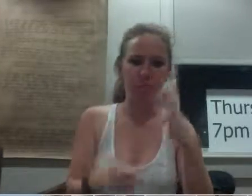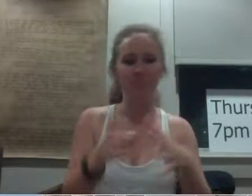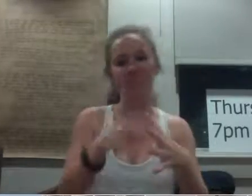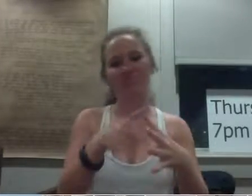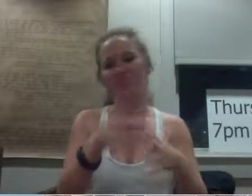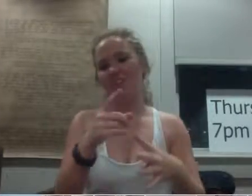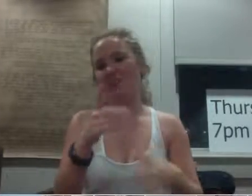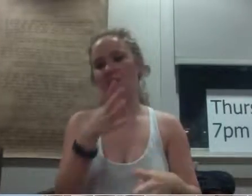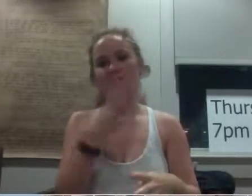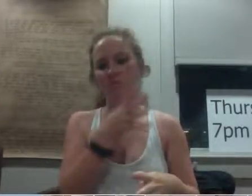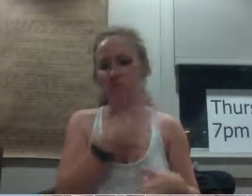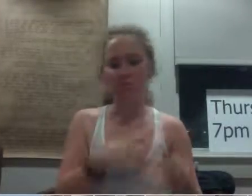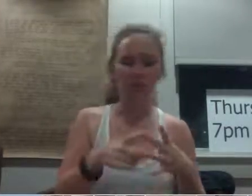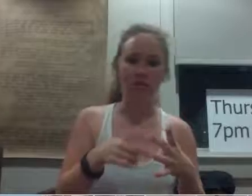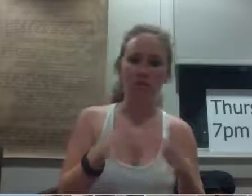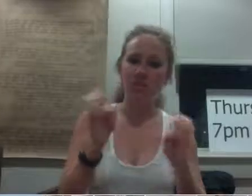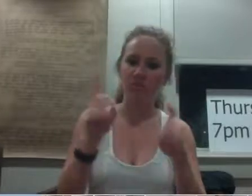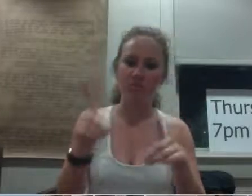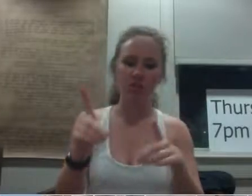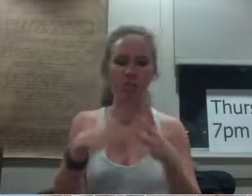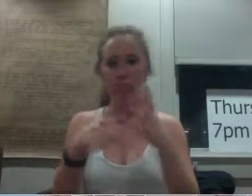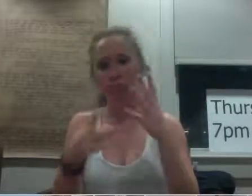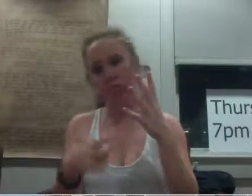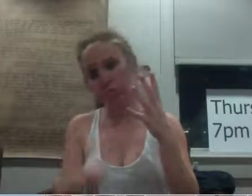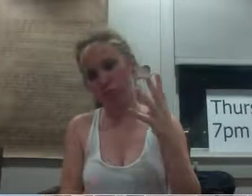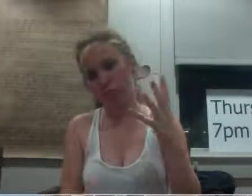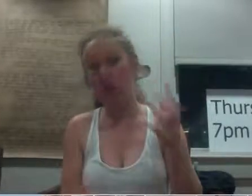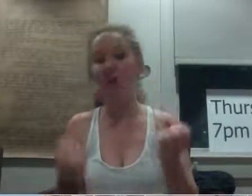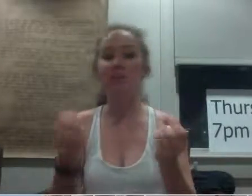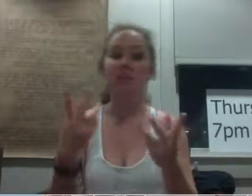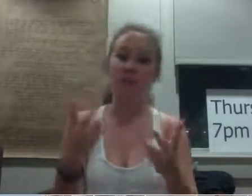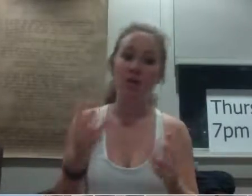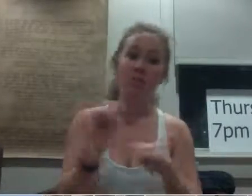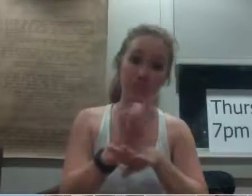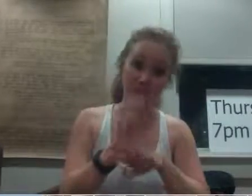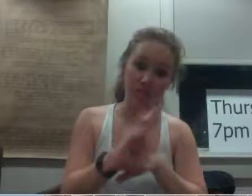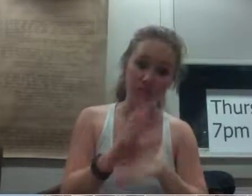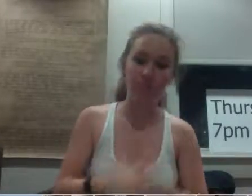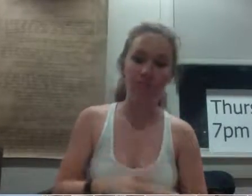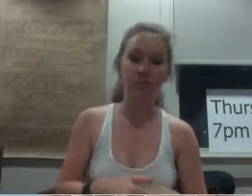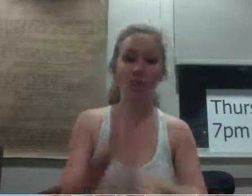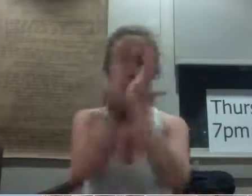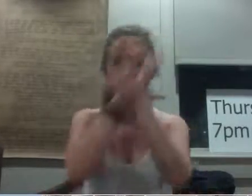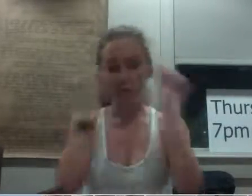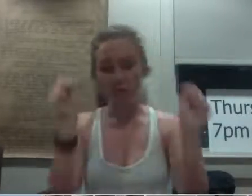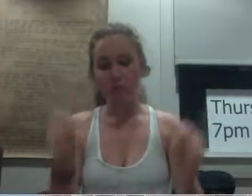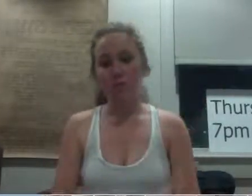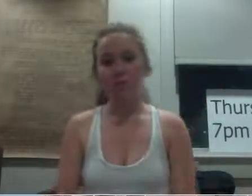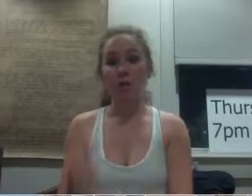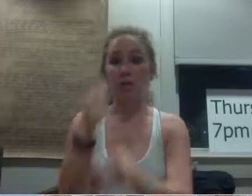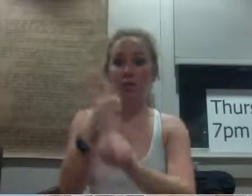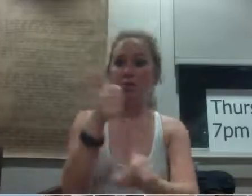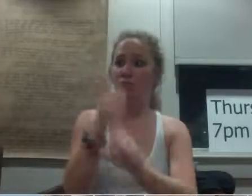They advise on different things such as agriculture, education, and lots of different things. And then they advise the